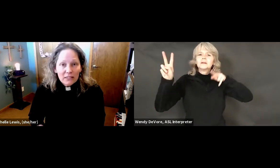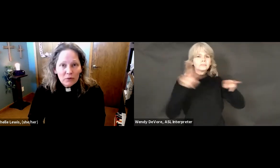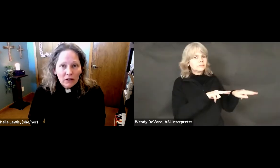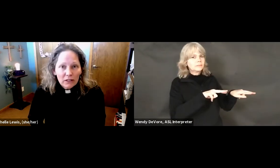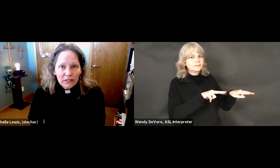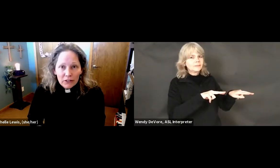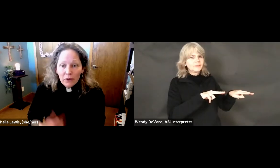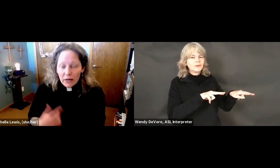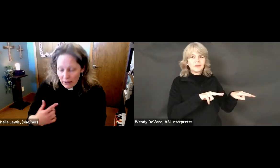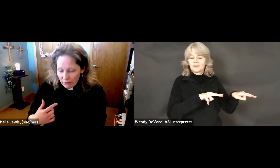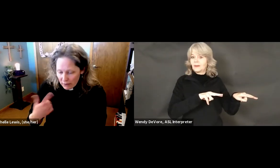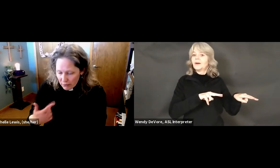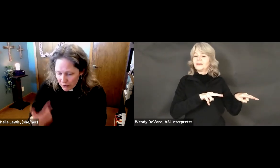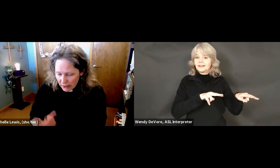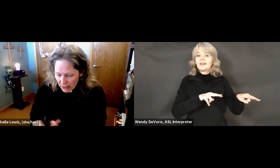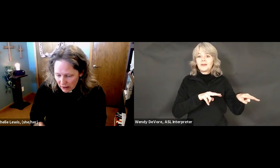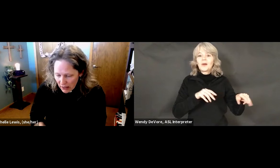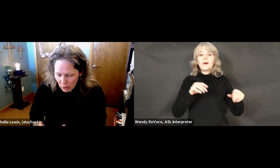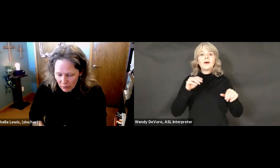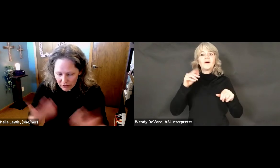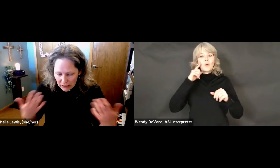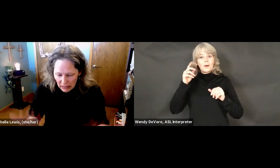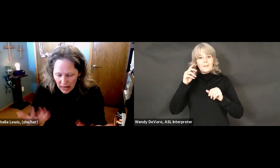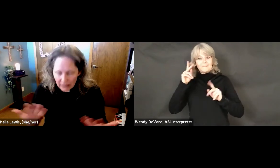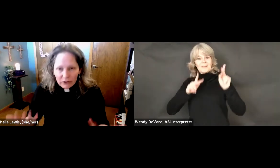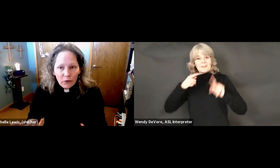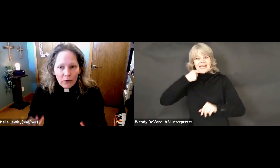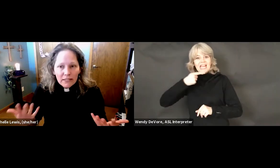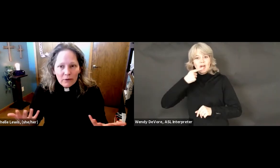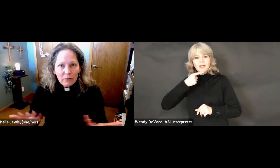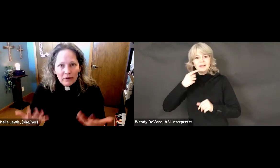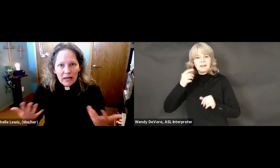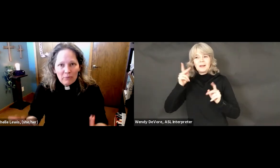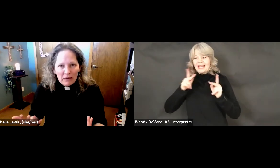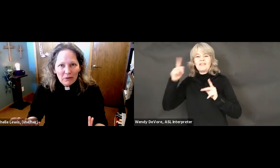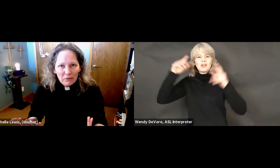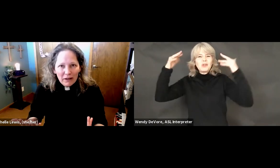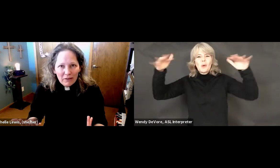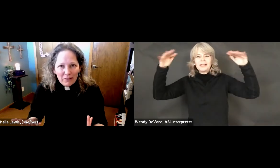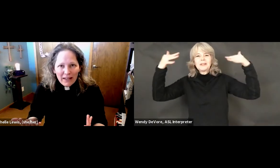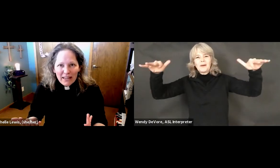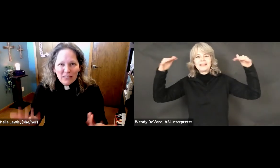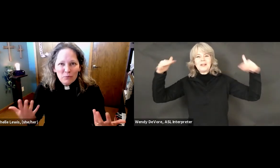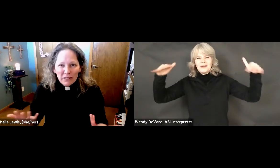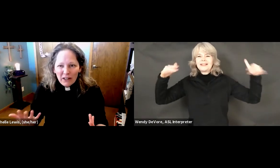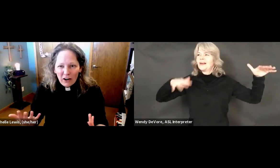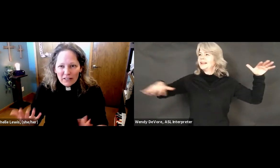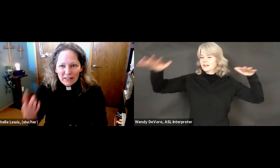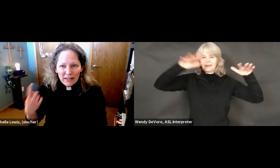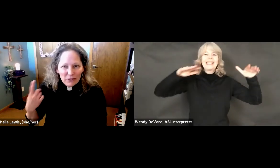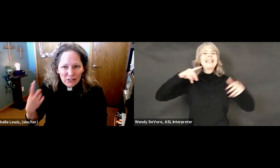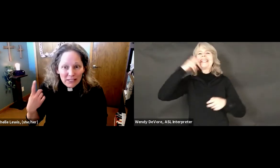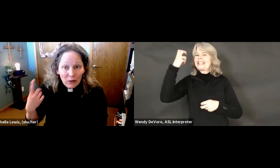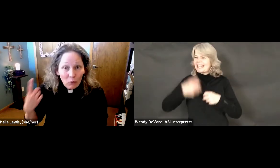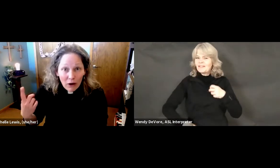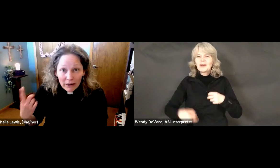And this is really hard to do for people who can hear. When there is a lot of noise around, when there are a lot of people around, it's really hard to